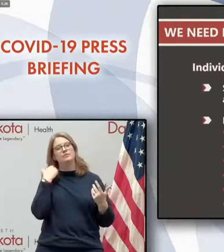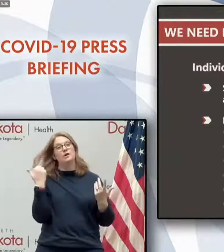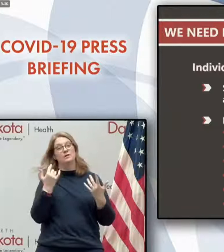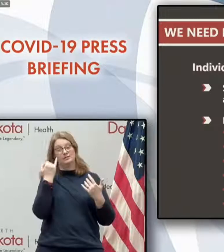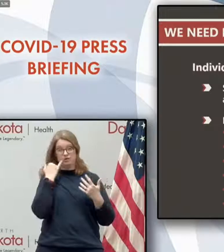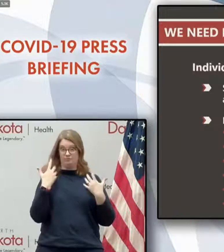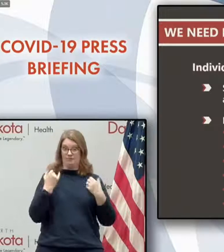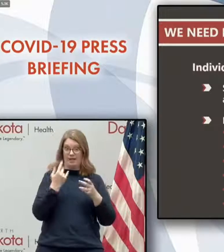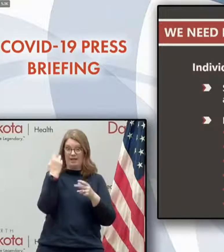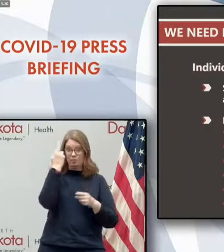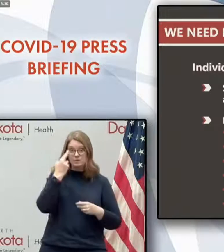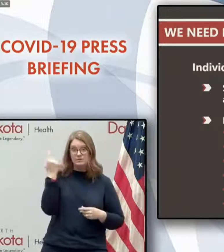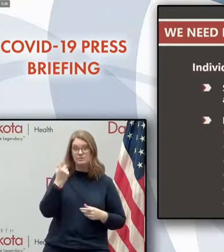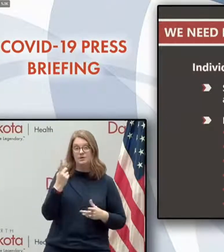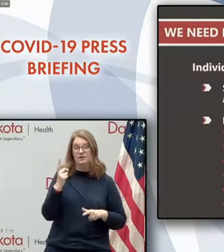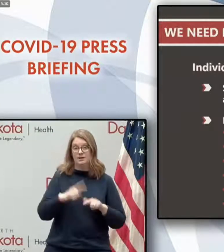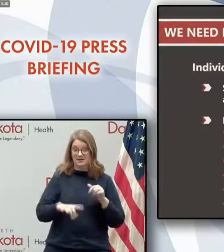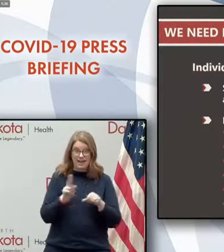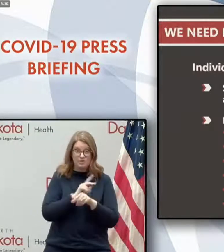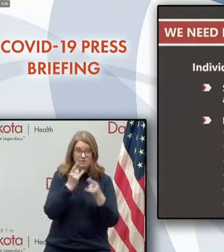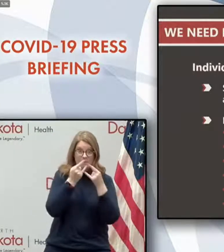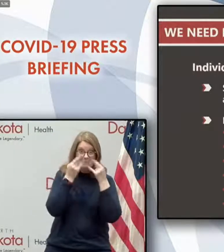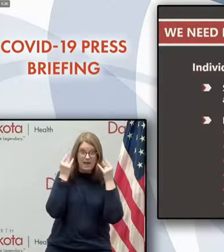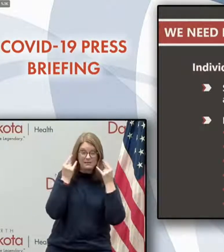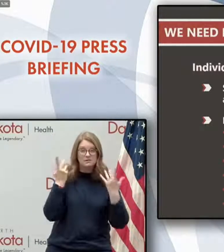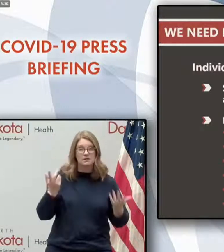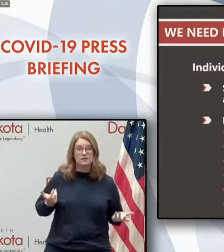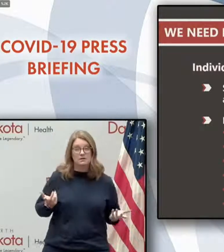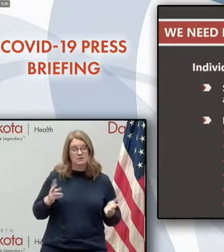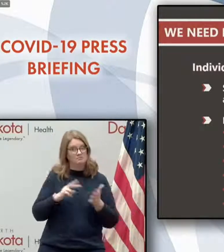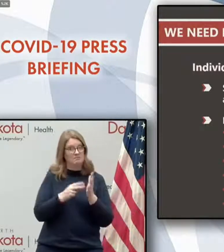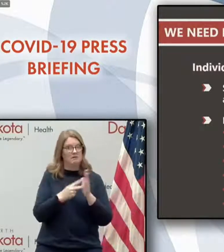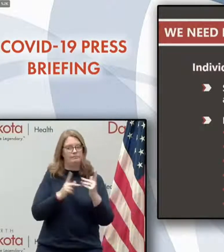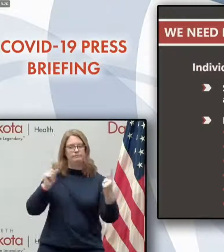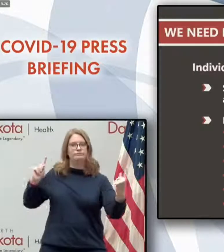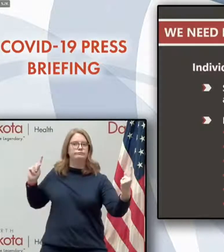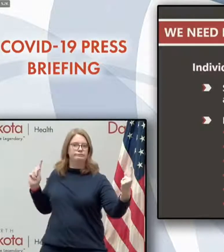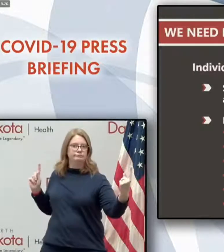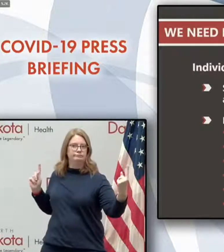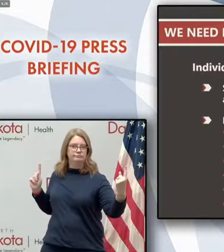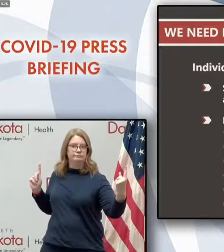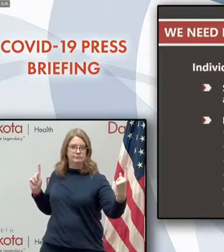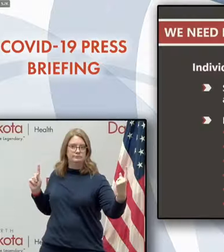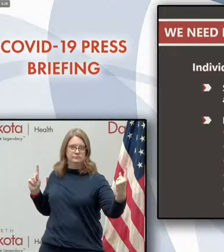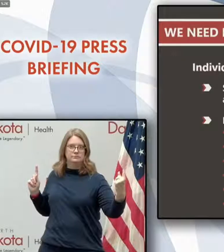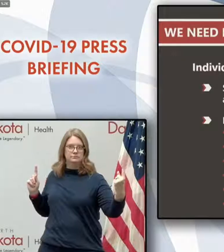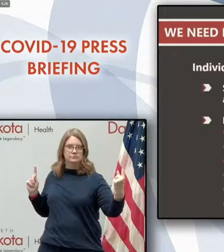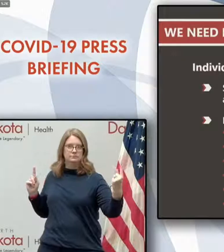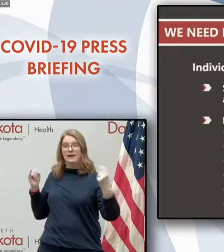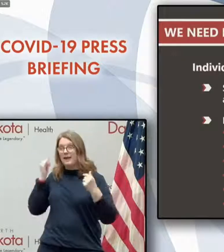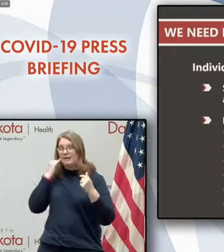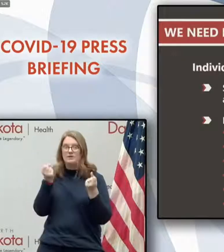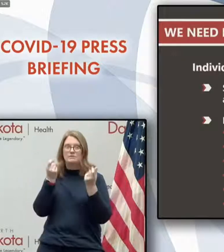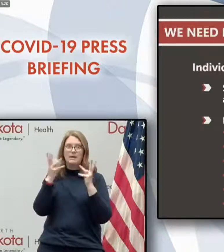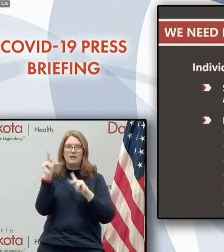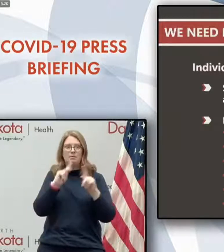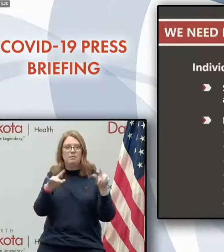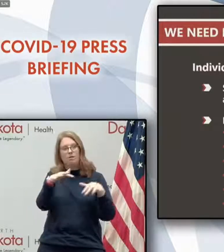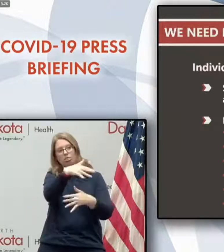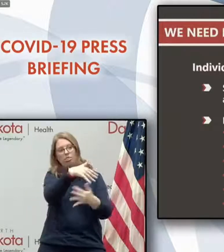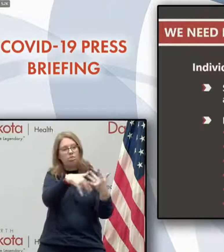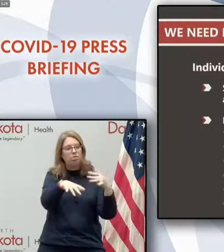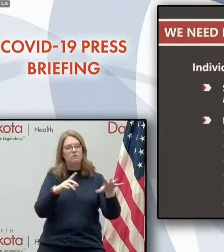wear a mask, you have a choice to always just stay further away from other people. That's a easy